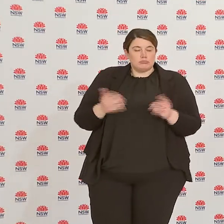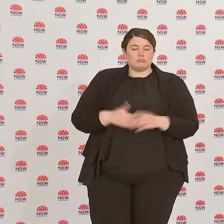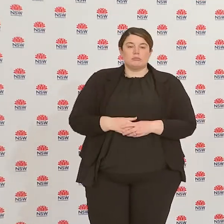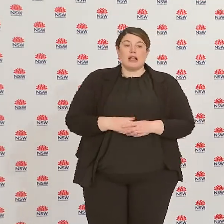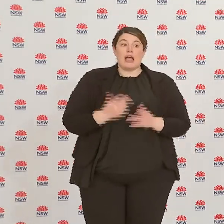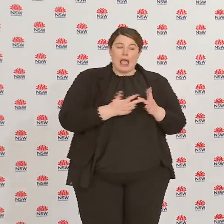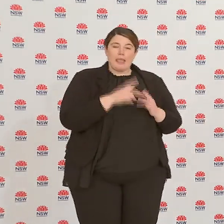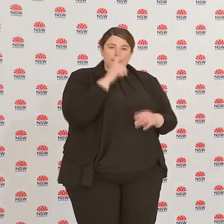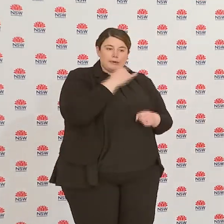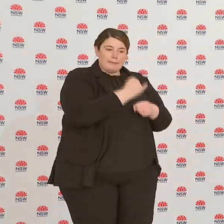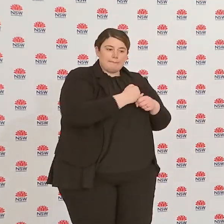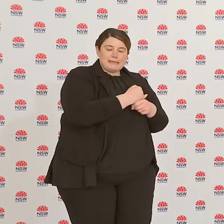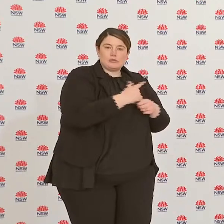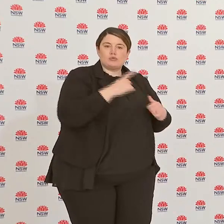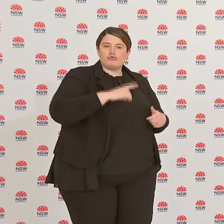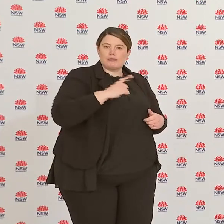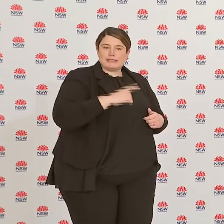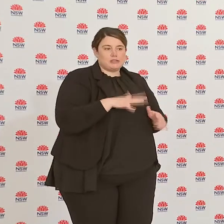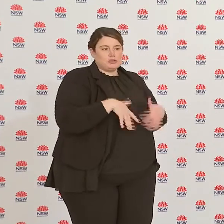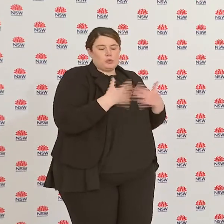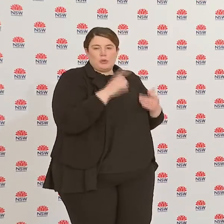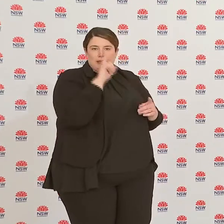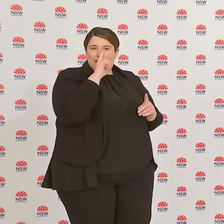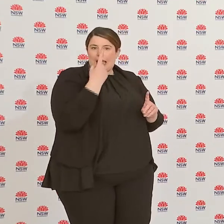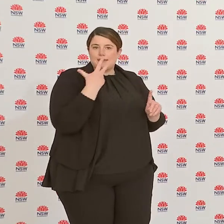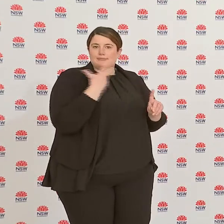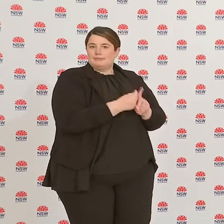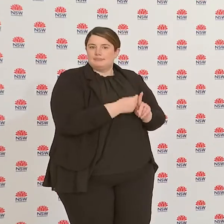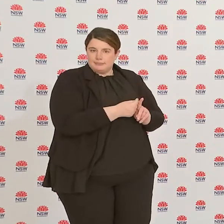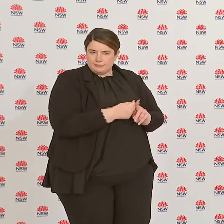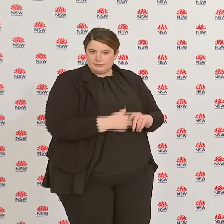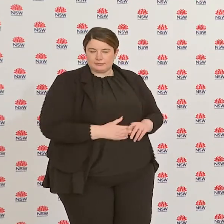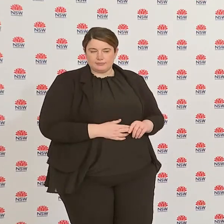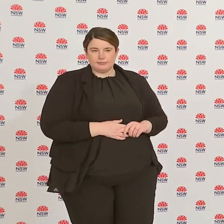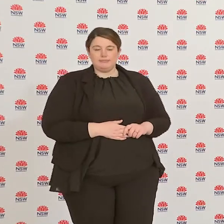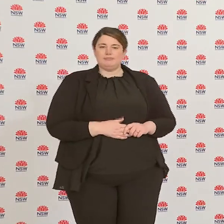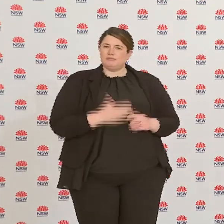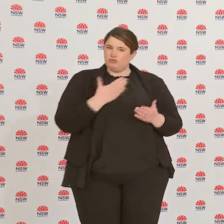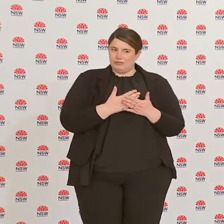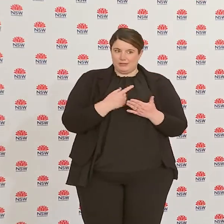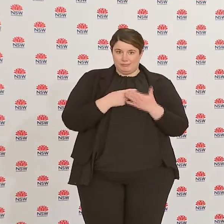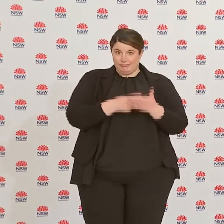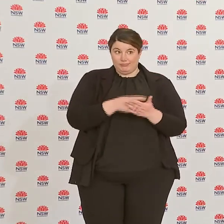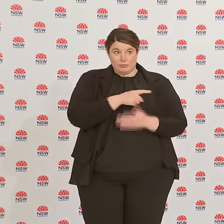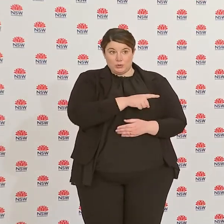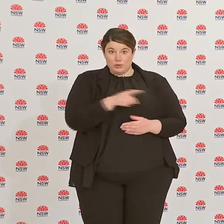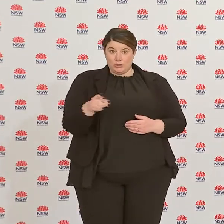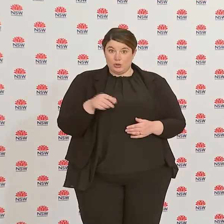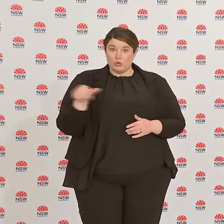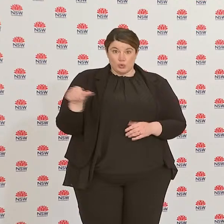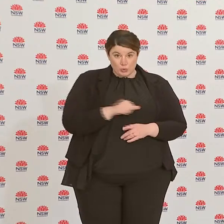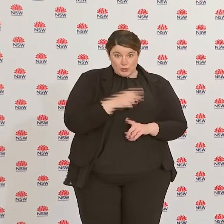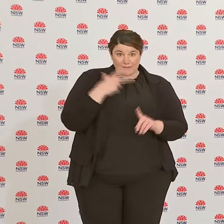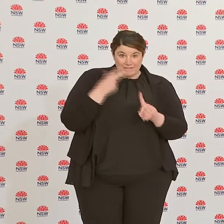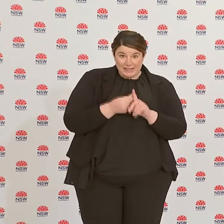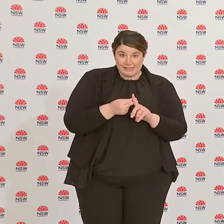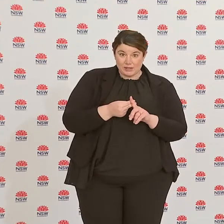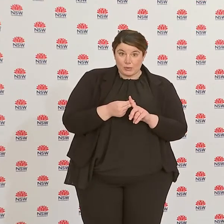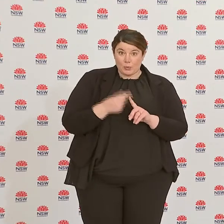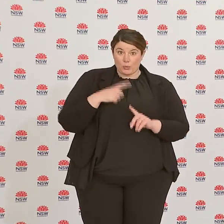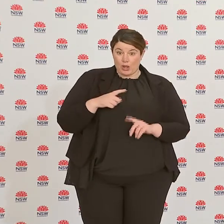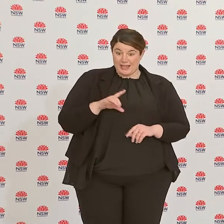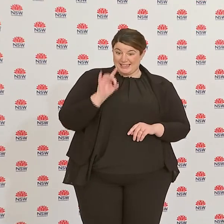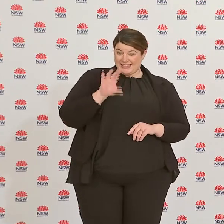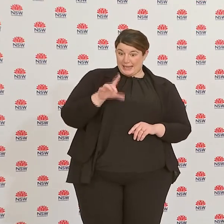for medical reasons. I have to say that it's a very strong message, though, to everybody that you should get vaccinated, because out of